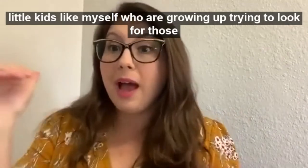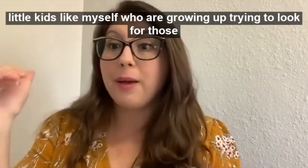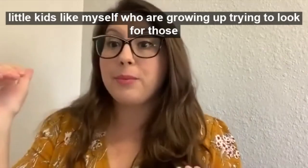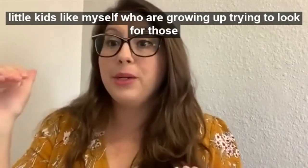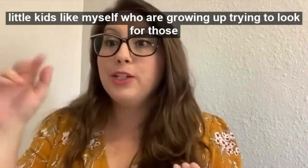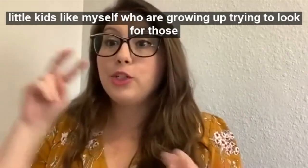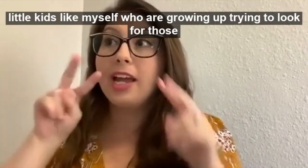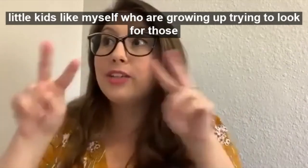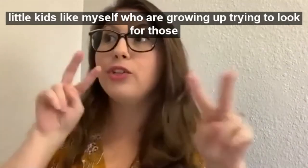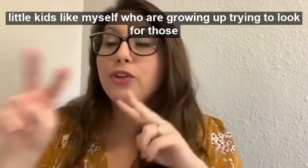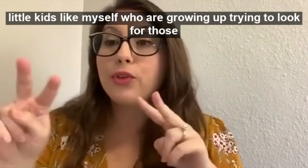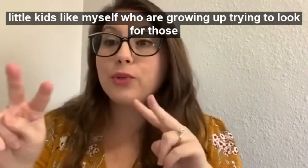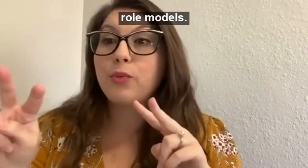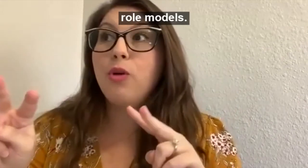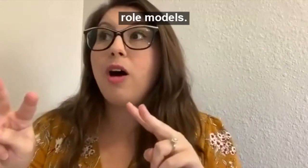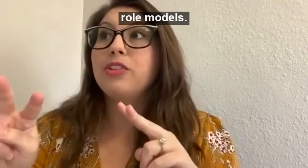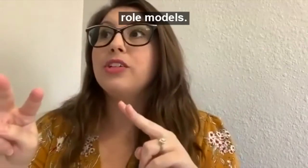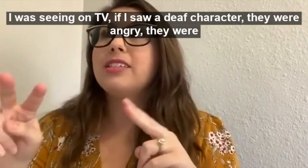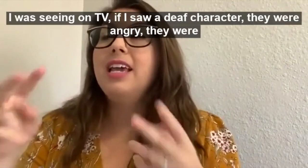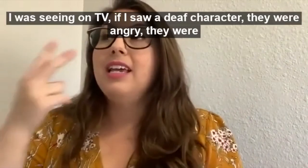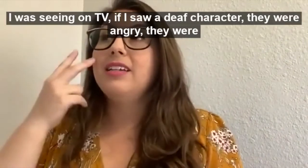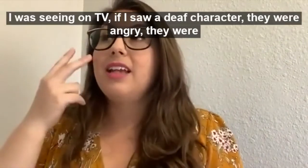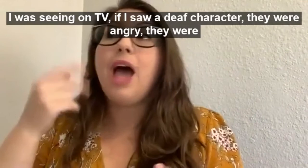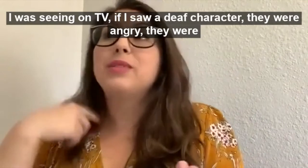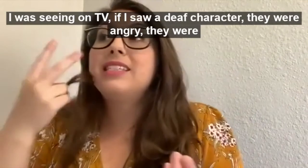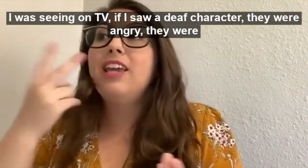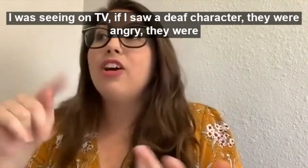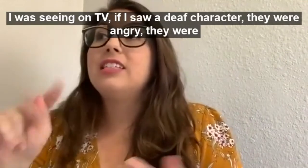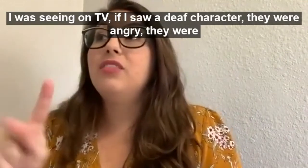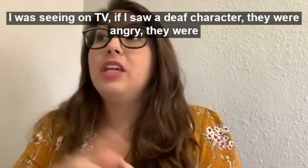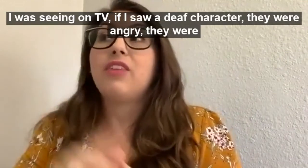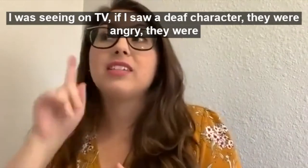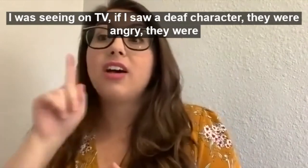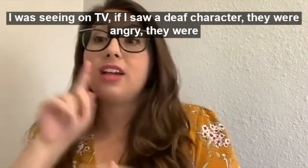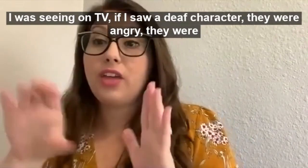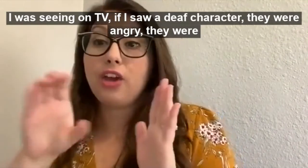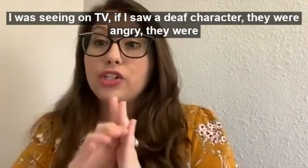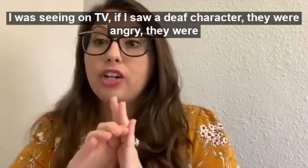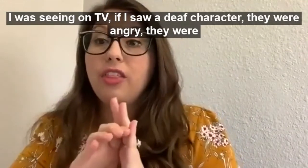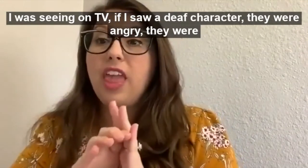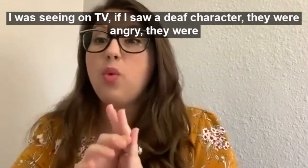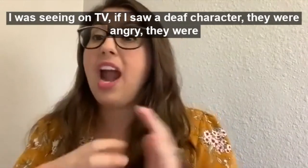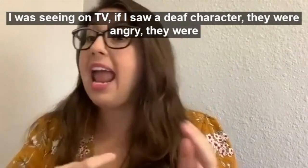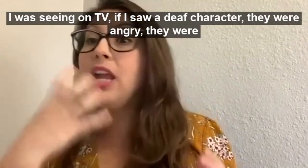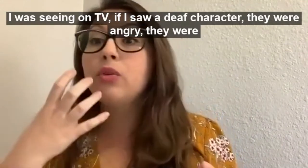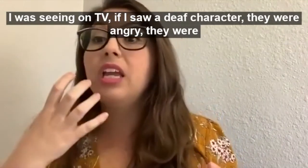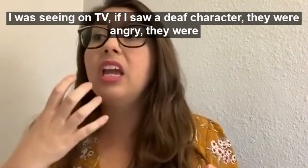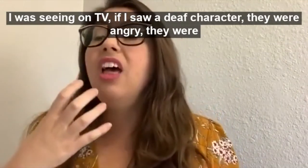up trying to look for those role models, I was seeing on TV, if I saw a deaf character, they were angry,